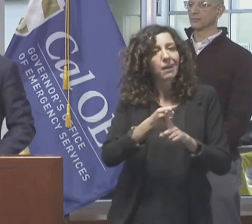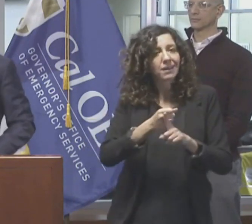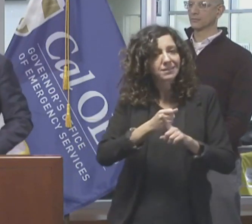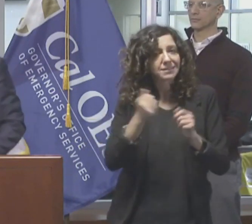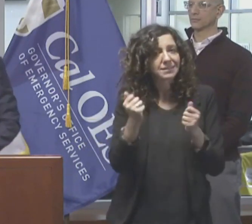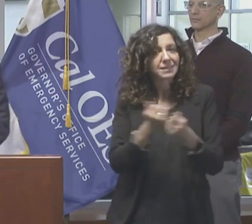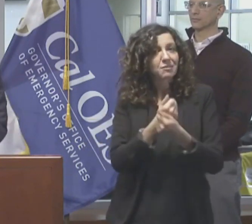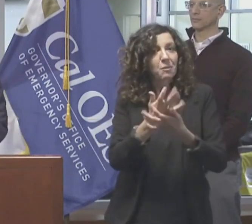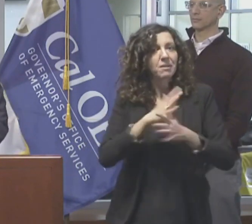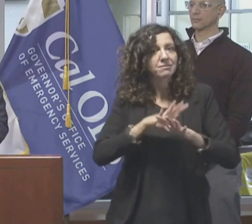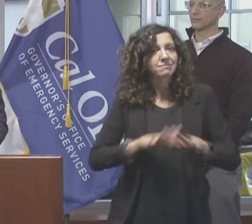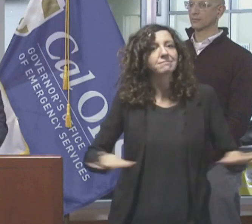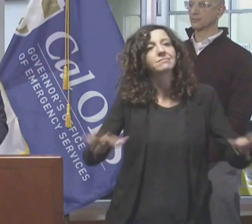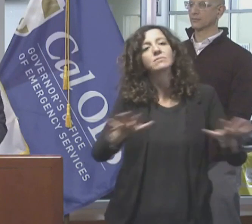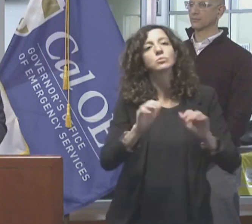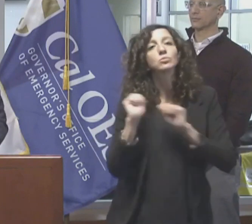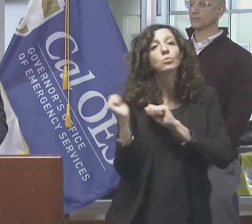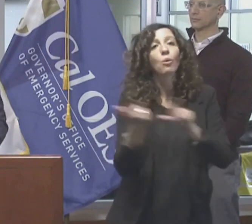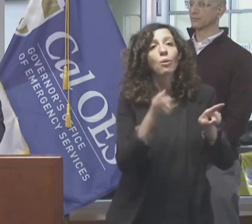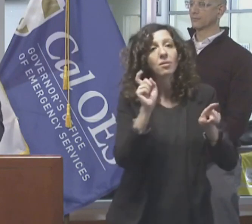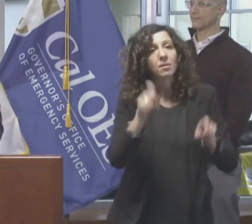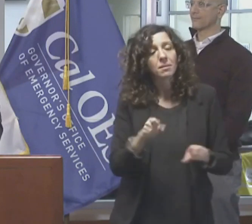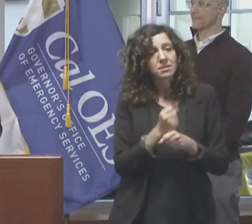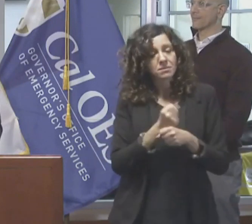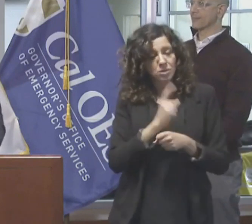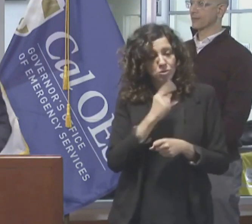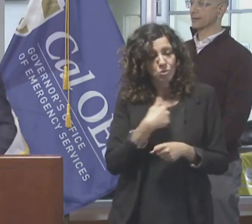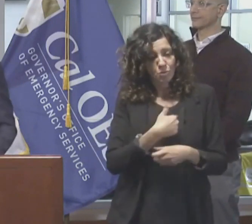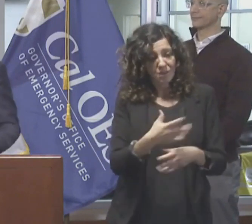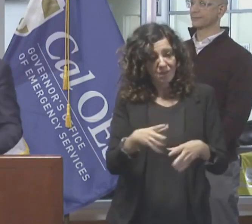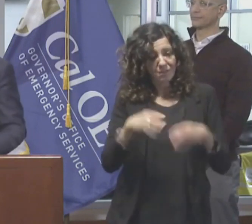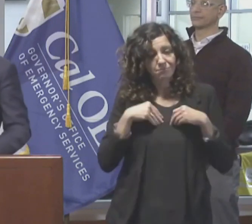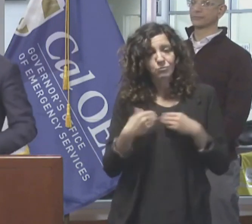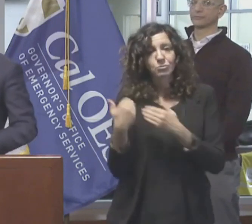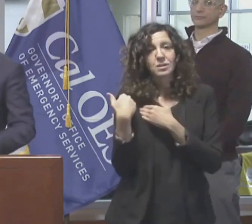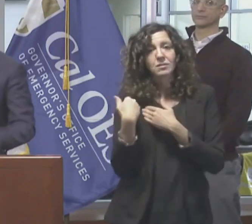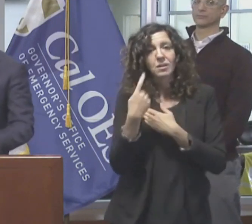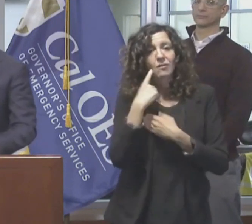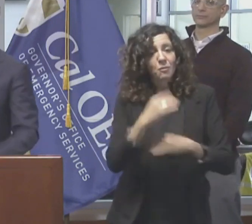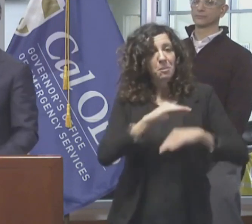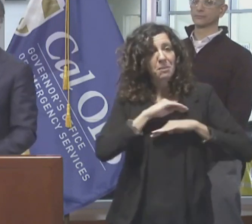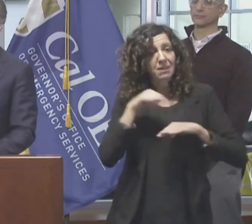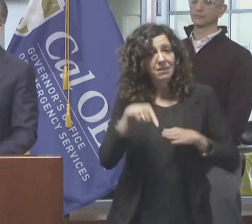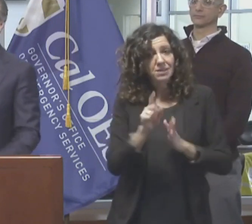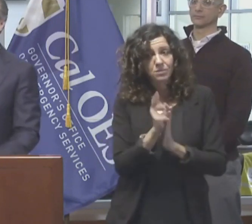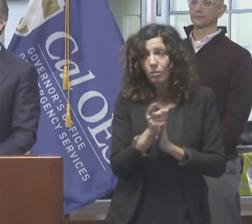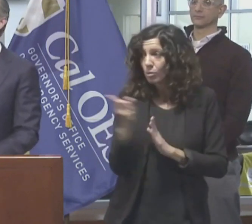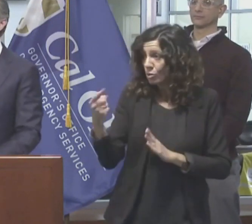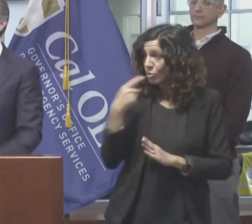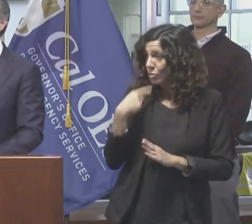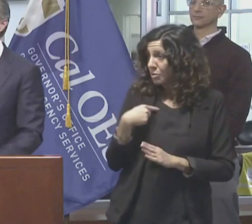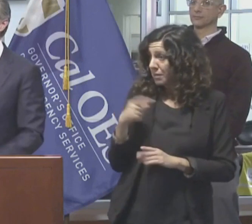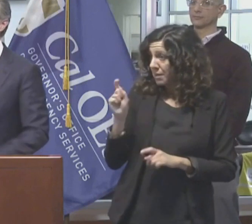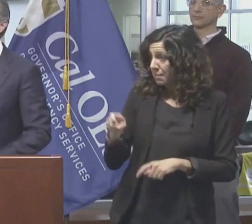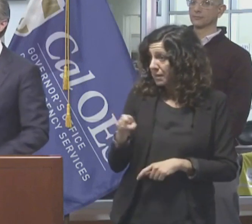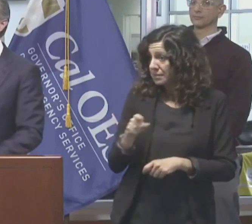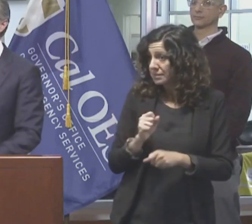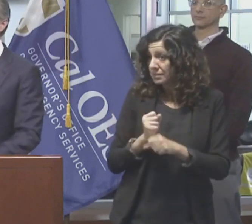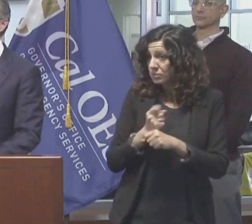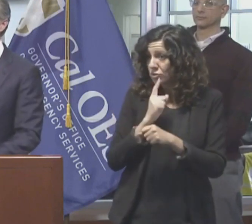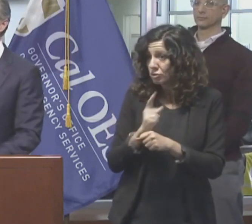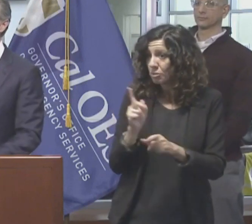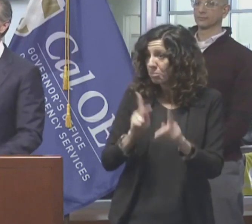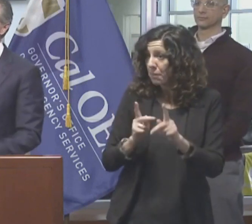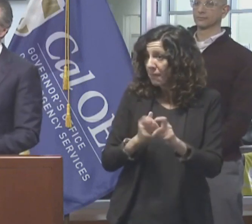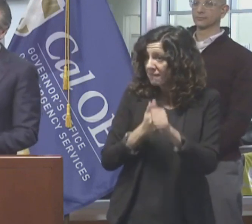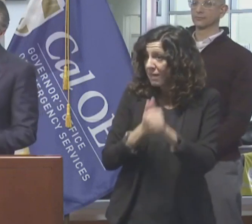us need to individually take responsibility to meet this moment. And that's why you asked me, do we feel we need to enforce? I think people individually get they need to do the right